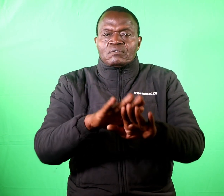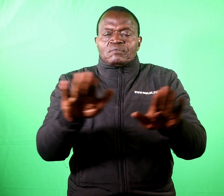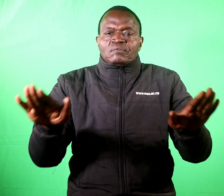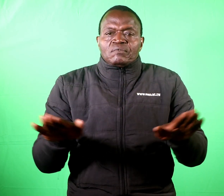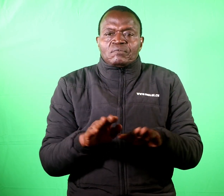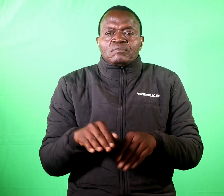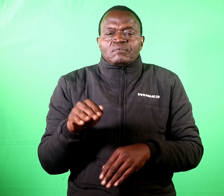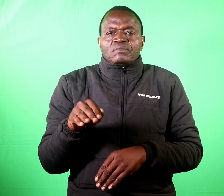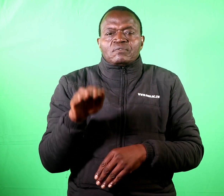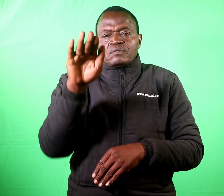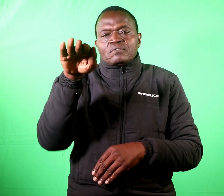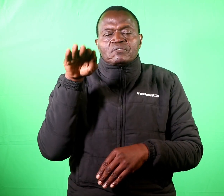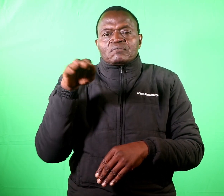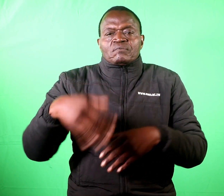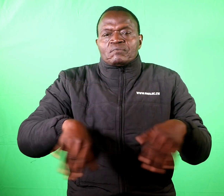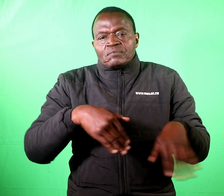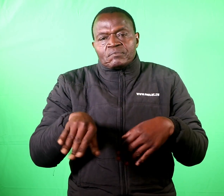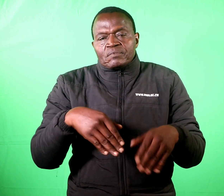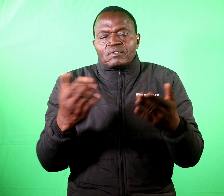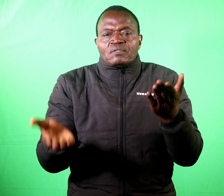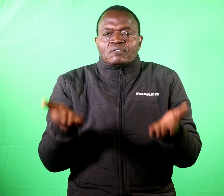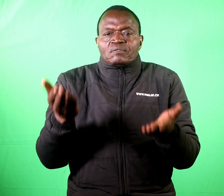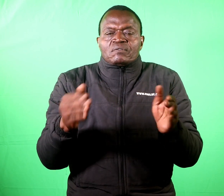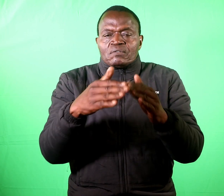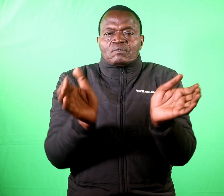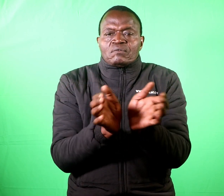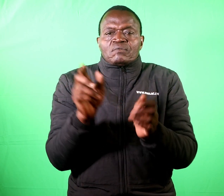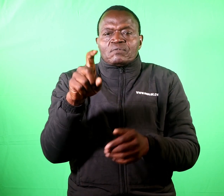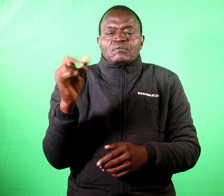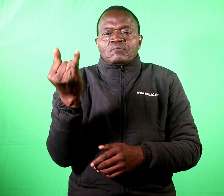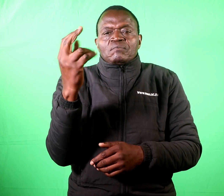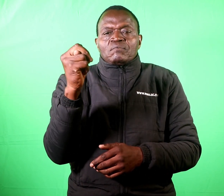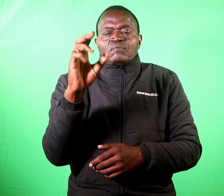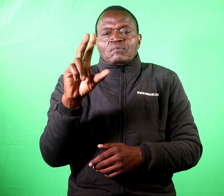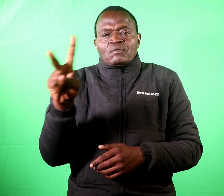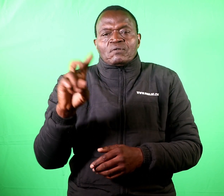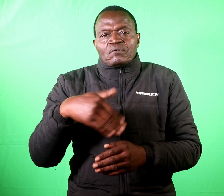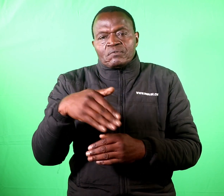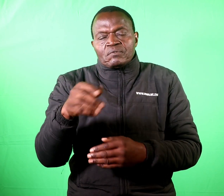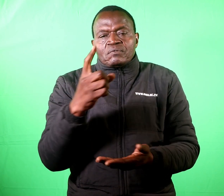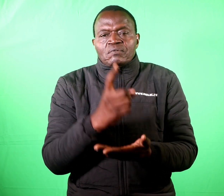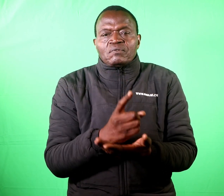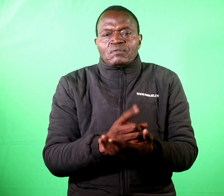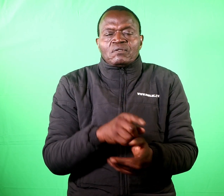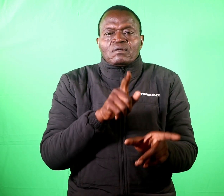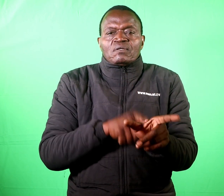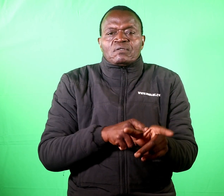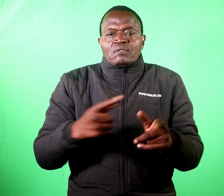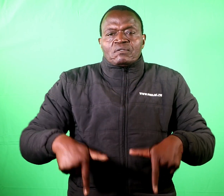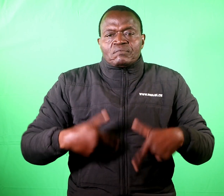The Zimbabwe Vulnerability Assessment Committee ZIMVAC continues to undertake annual livelihoods